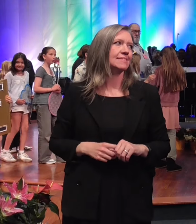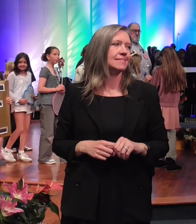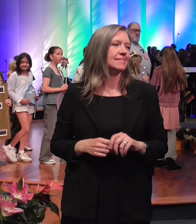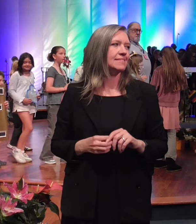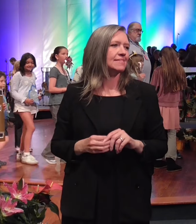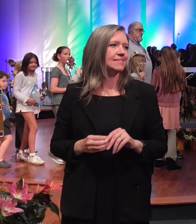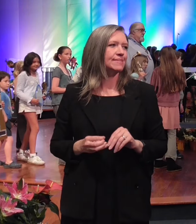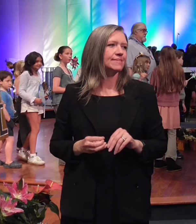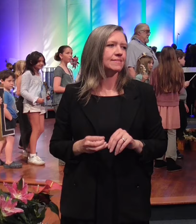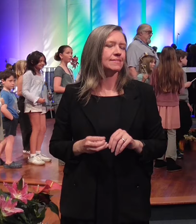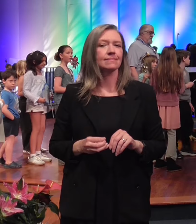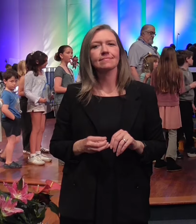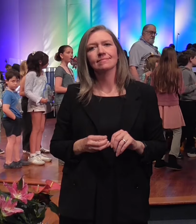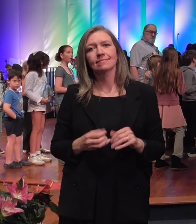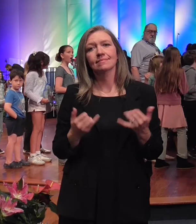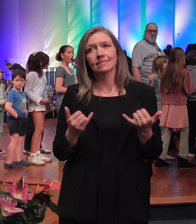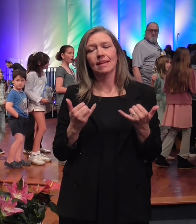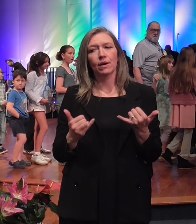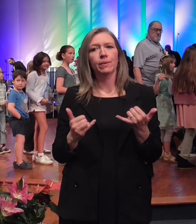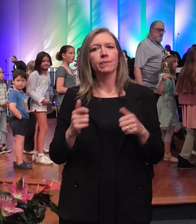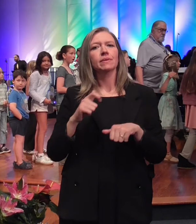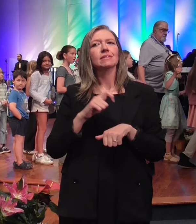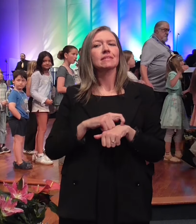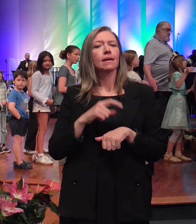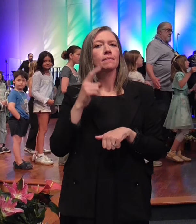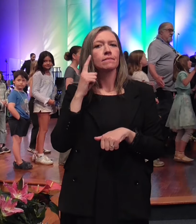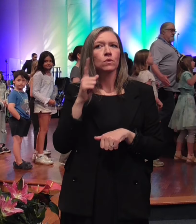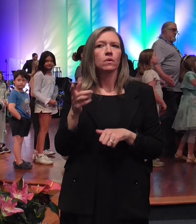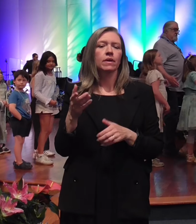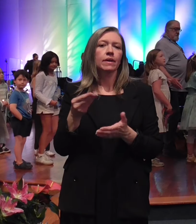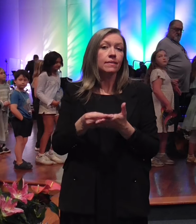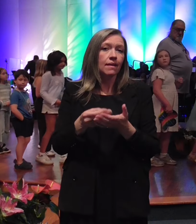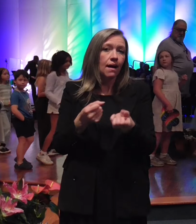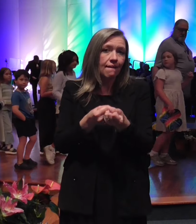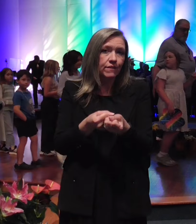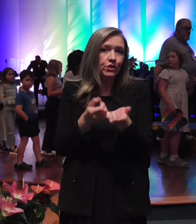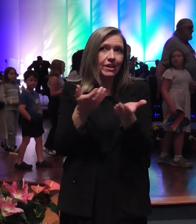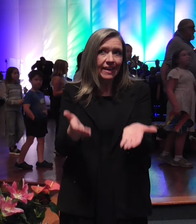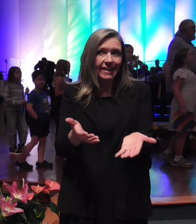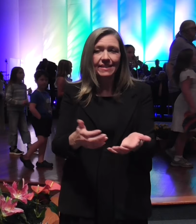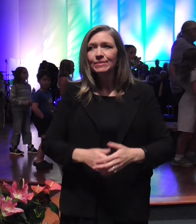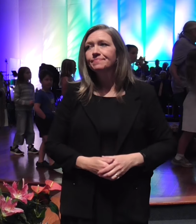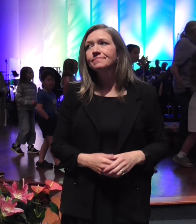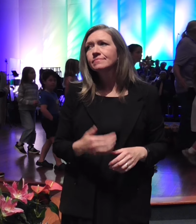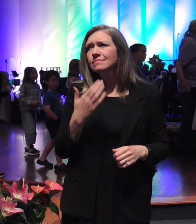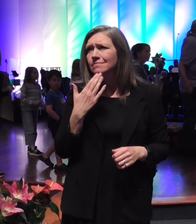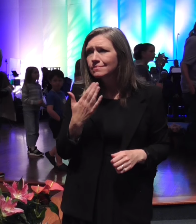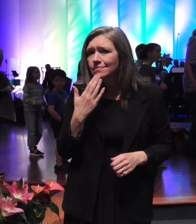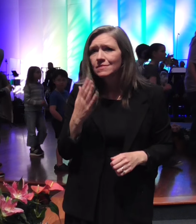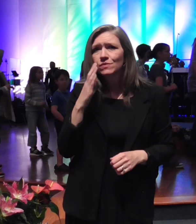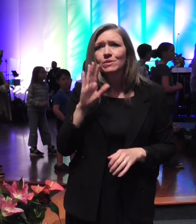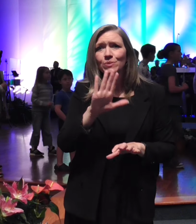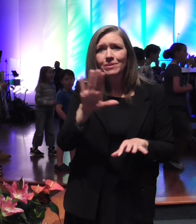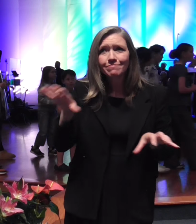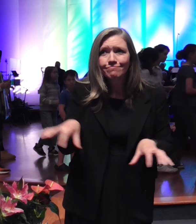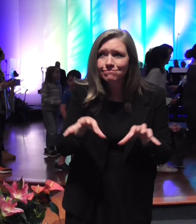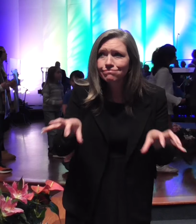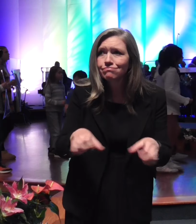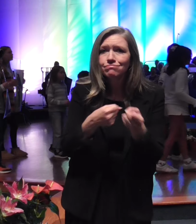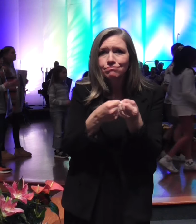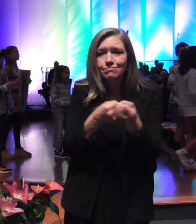And we're now going to move into our time of offering. Thank you so much for all that you do to support Mile High